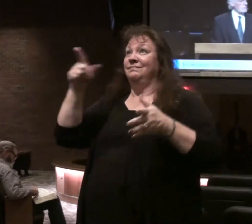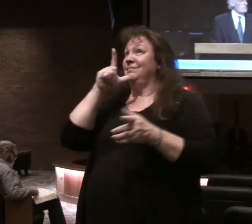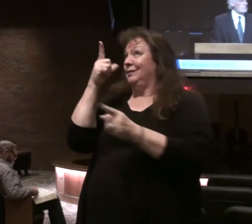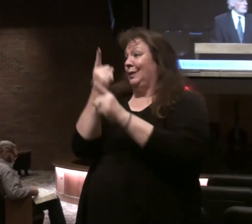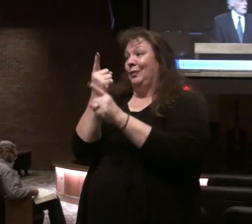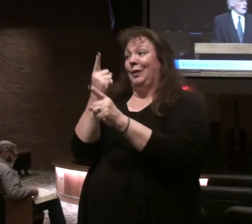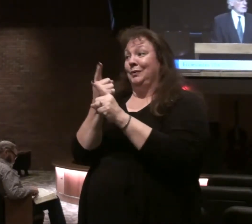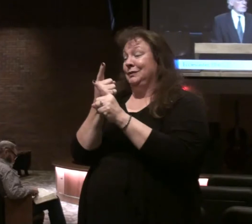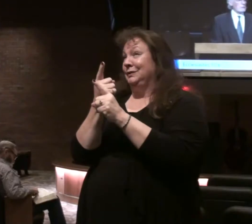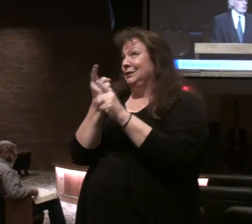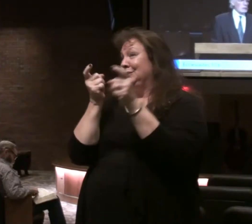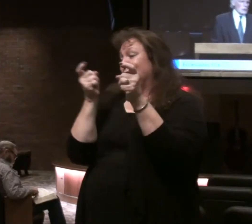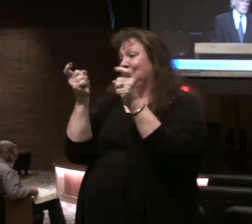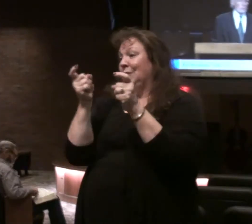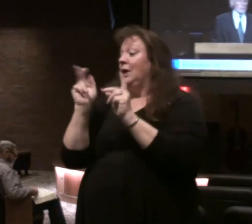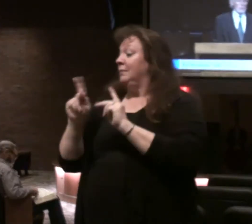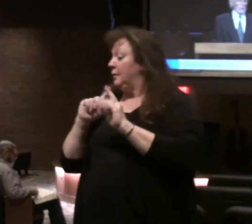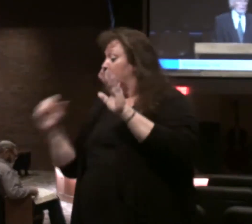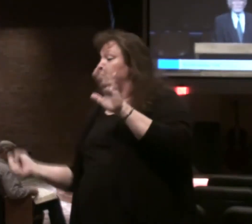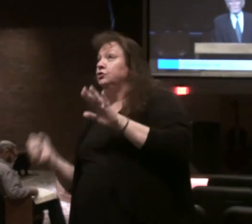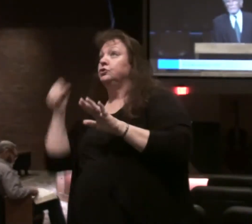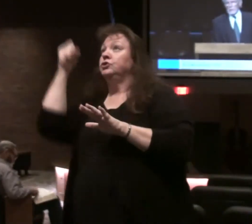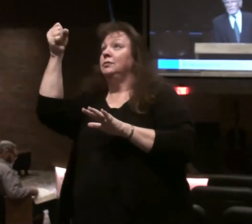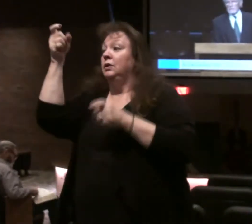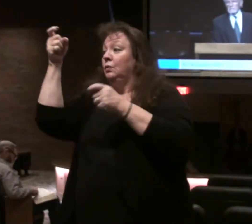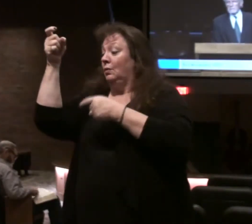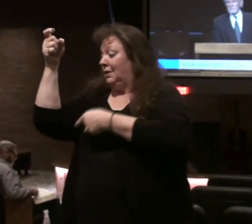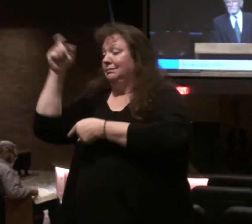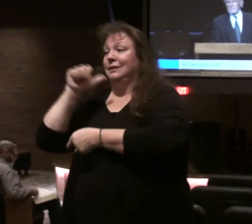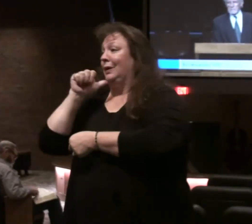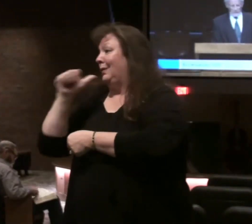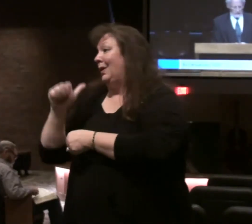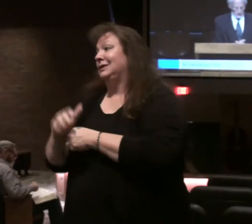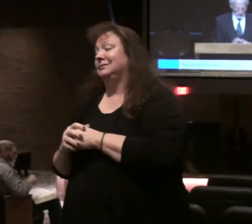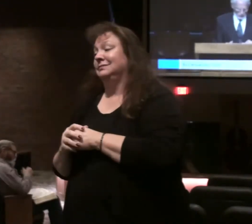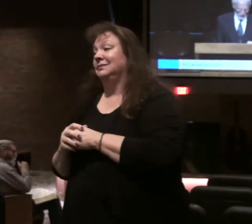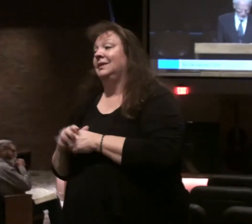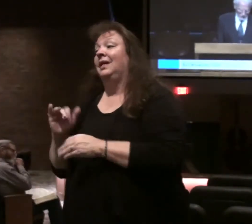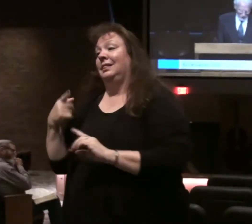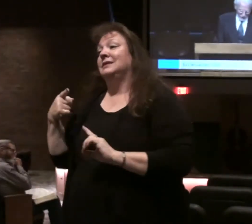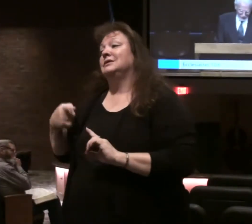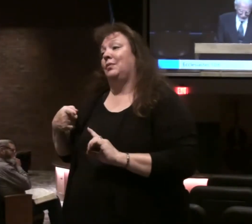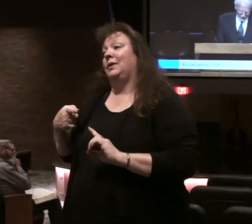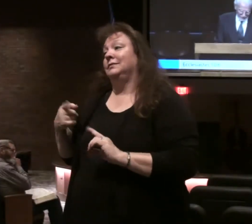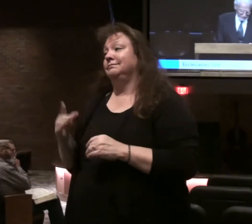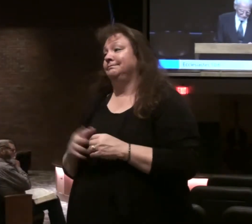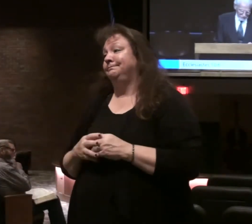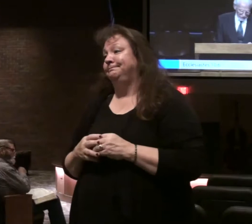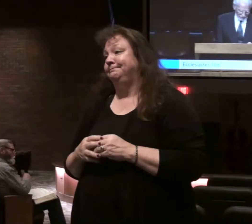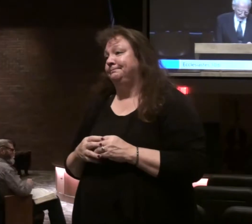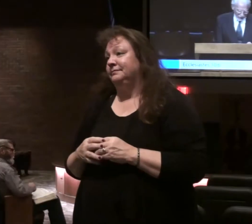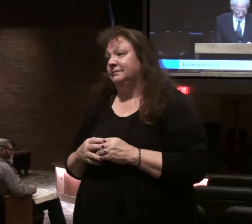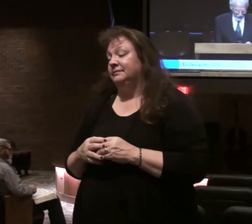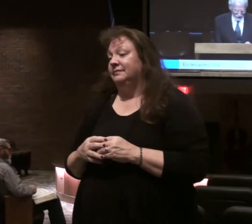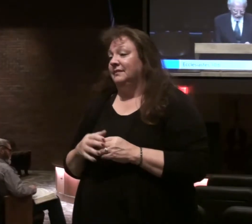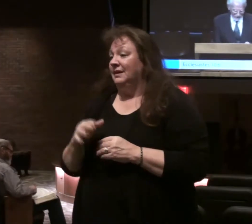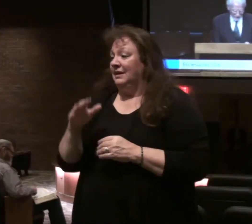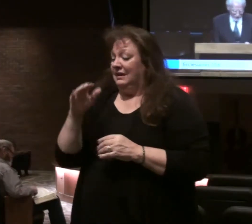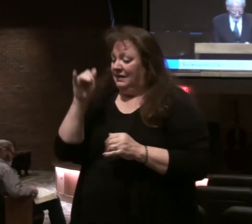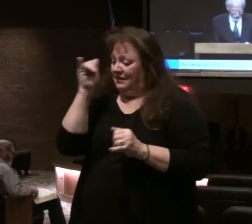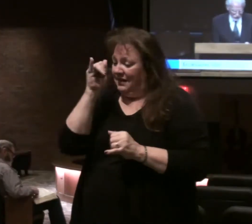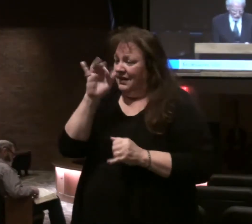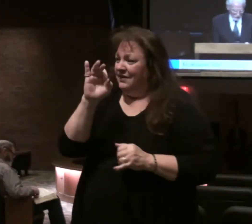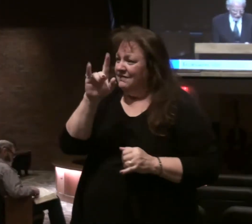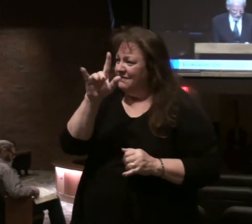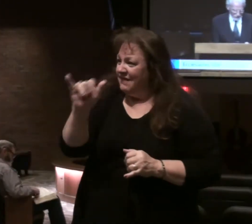fit. And the people who should ruling aren't ruling. That's the point. Folly is said in